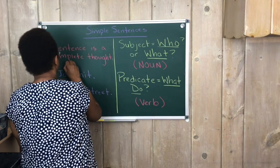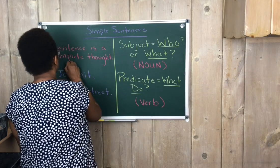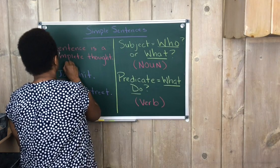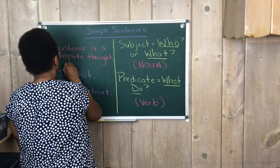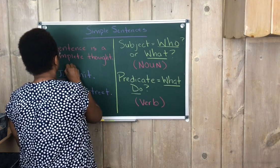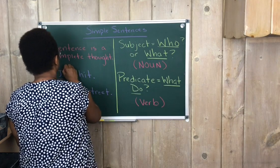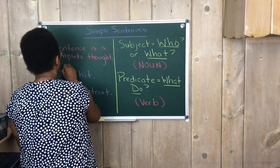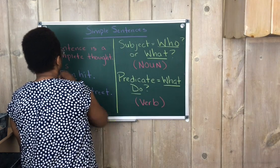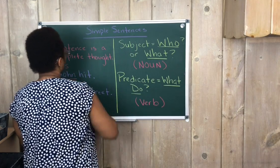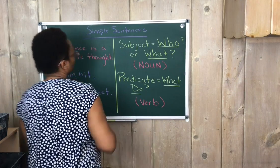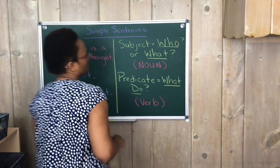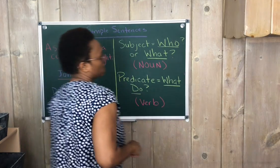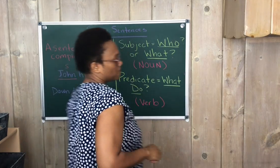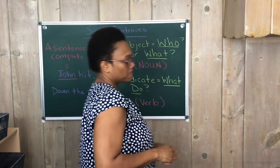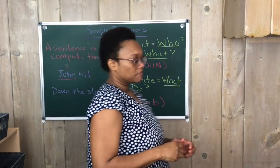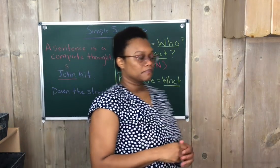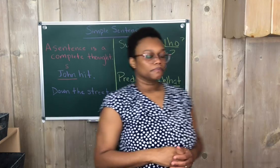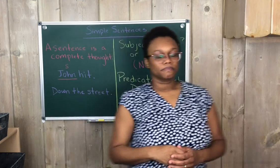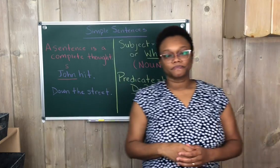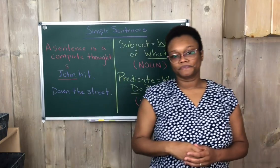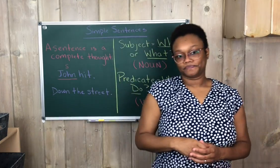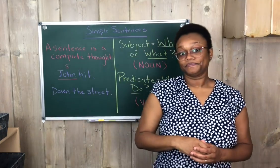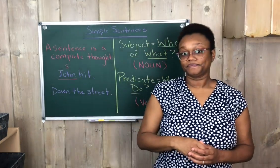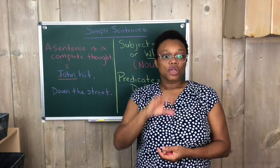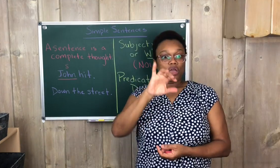He's the subject of the sentence.